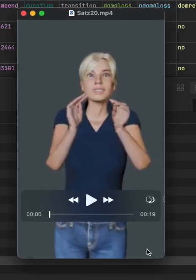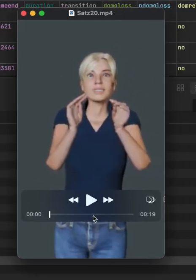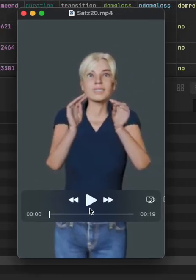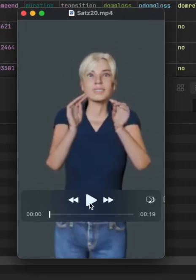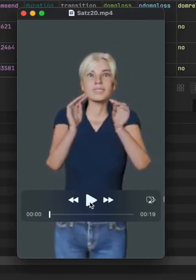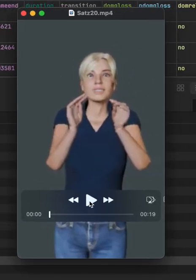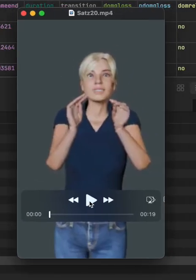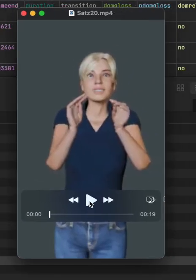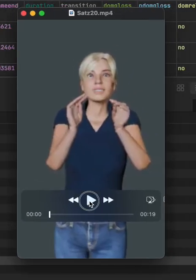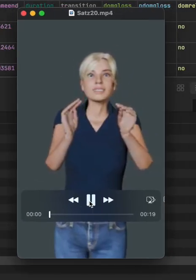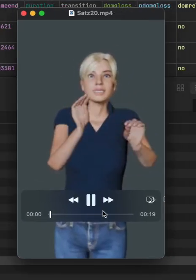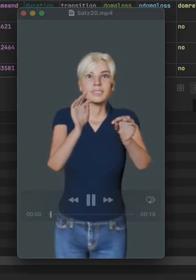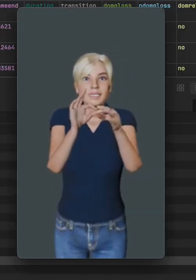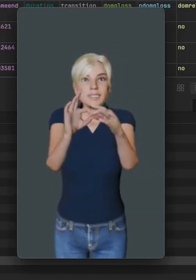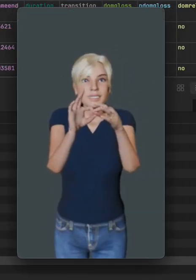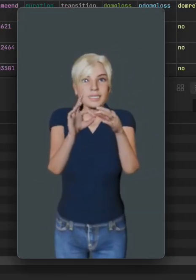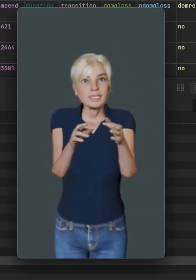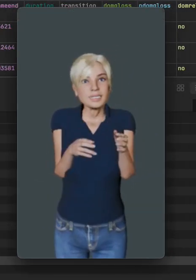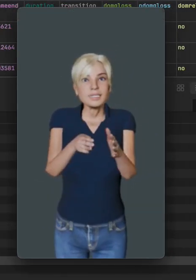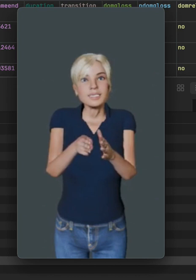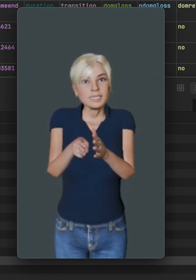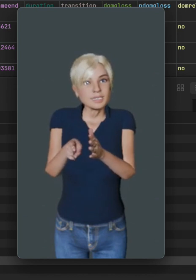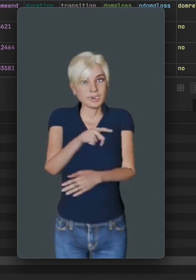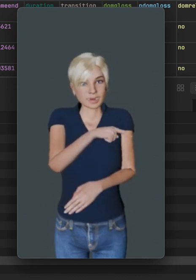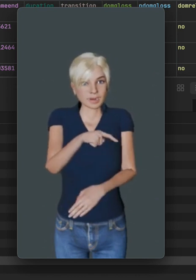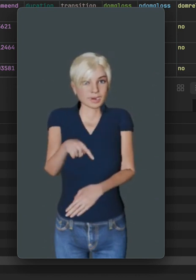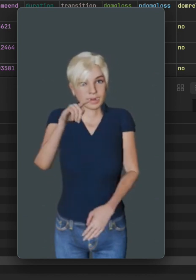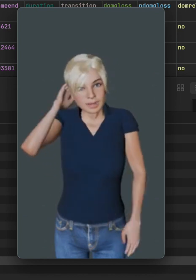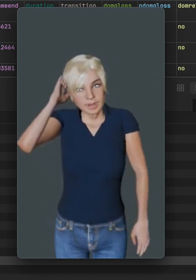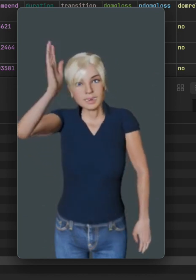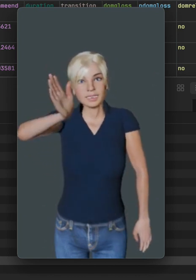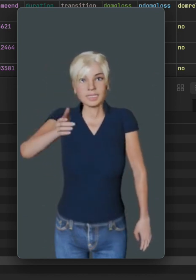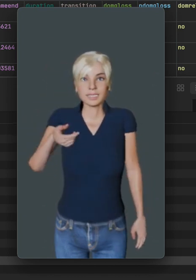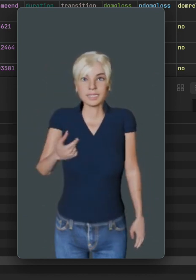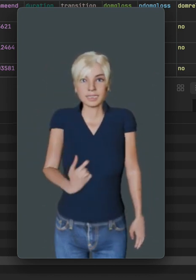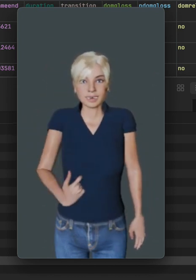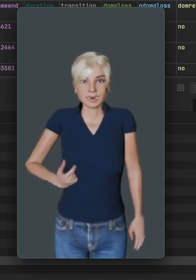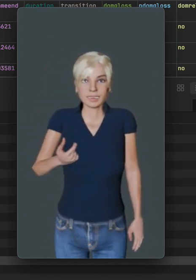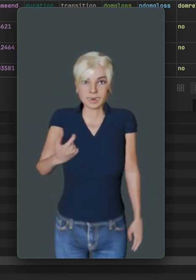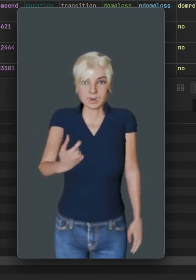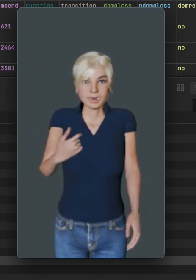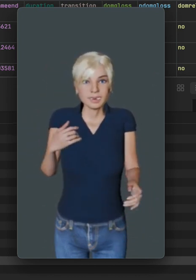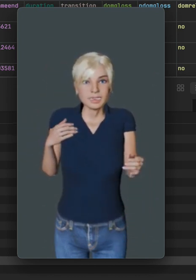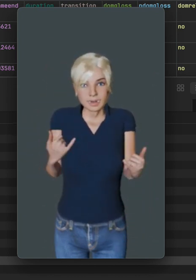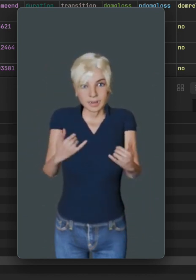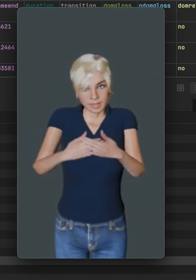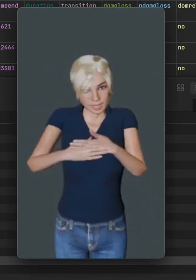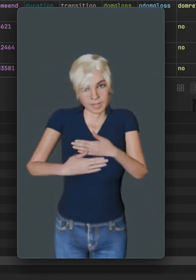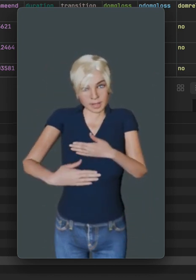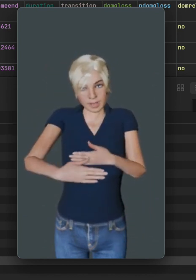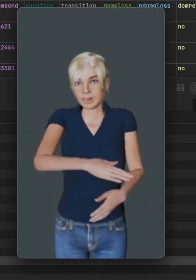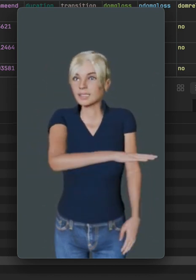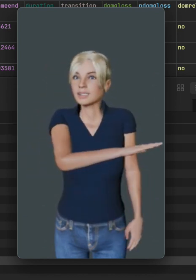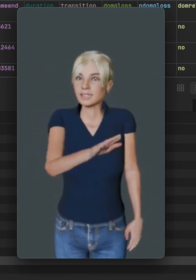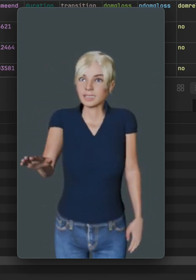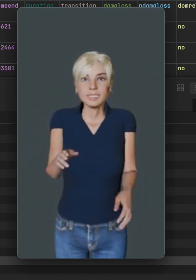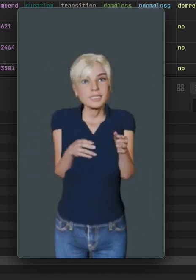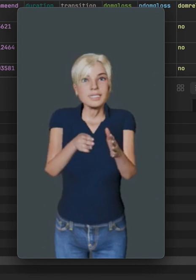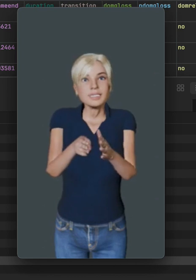see I play back the German Sign Language version of this sentence.